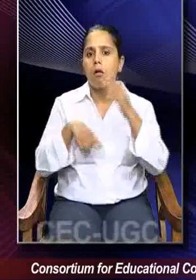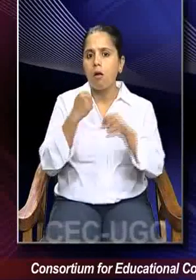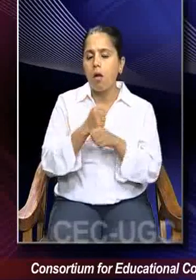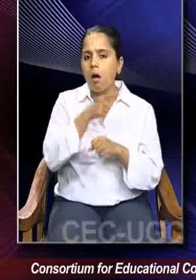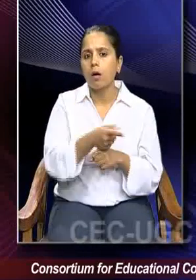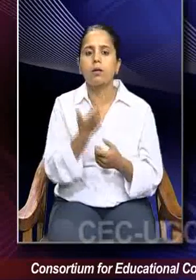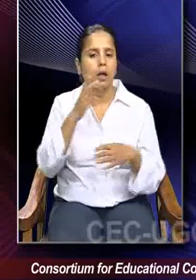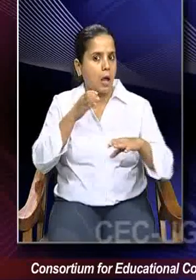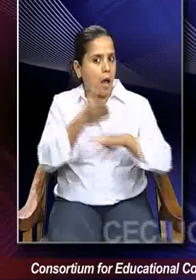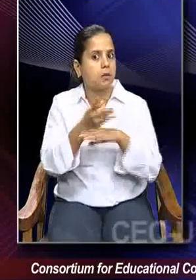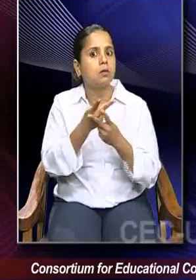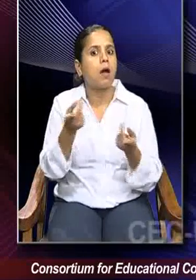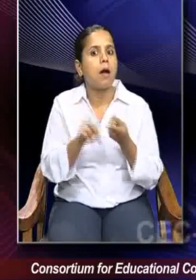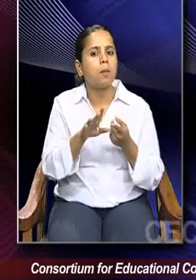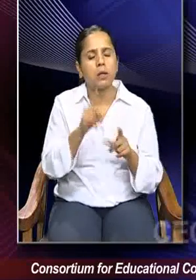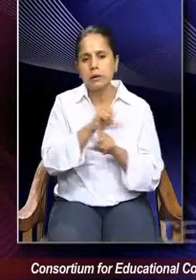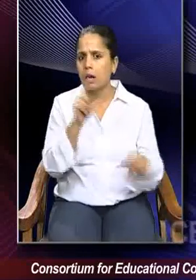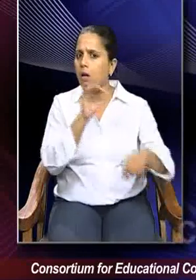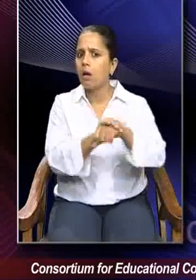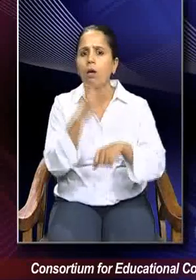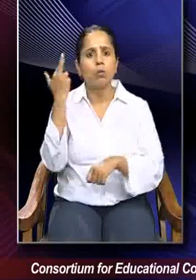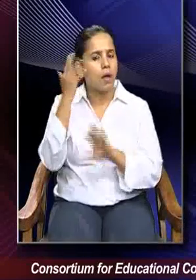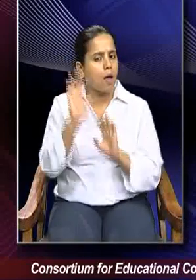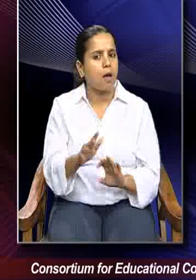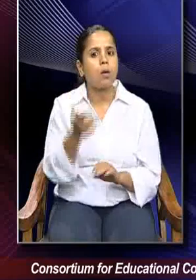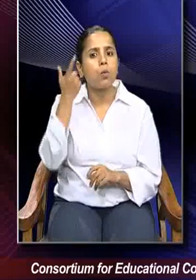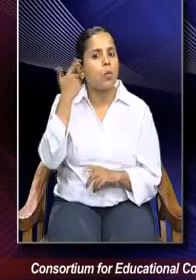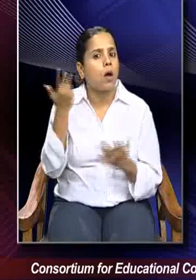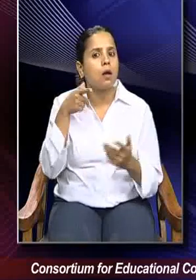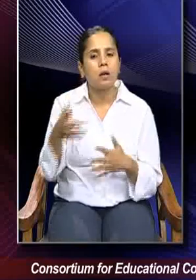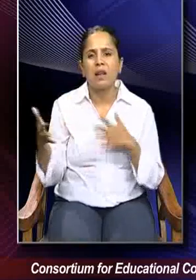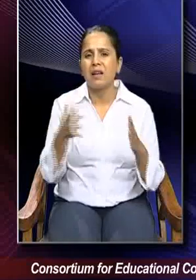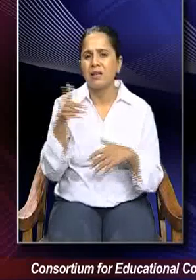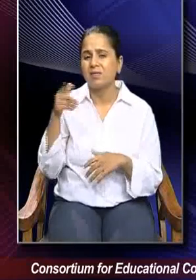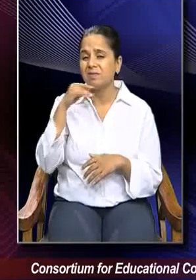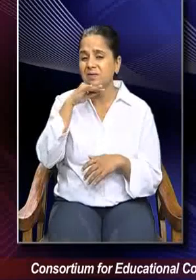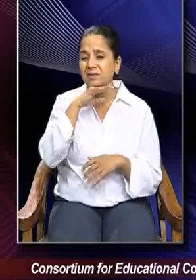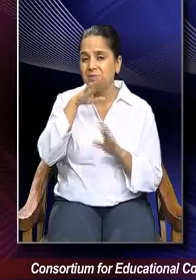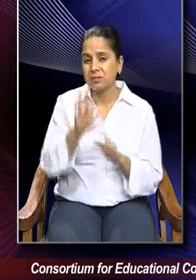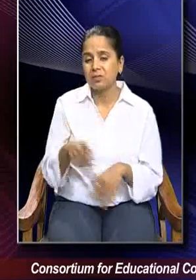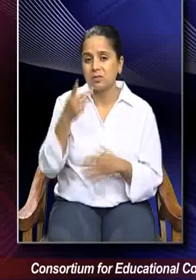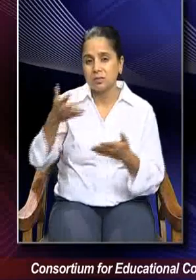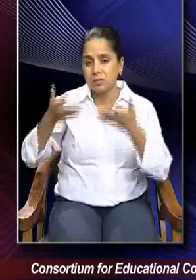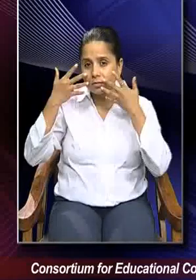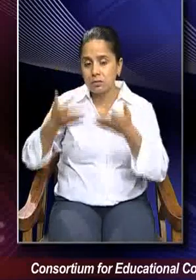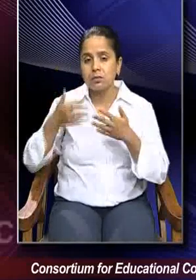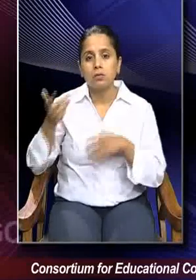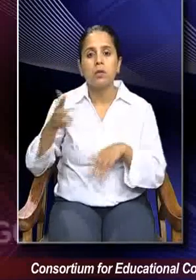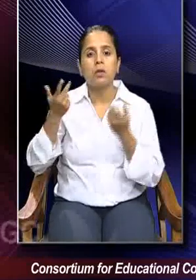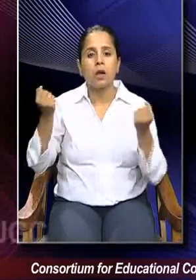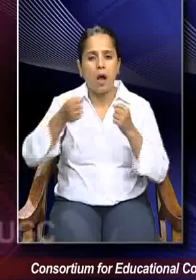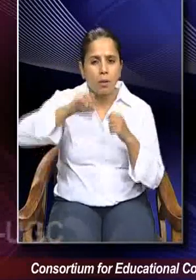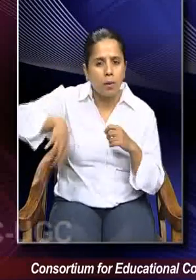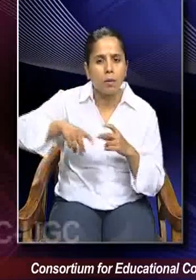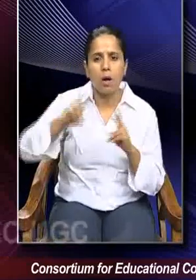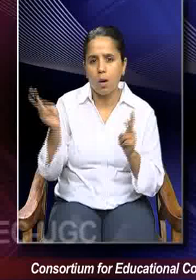patients has a clear cause due to air fouled by this dirty diesel exhaust